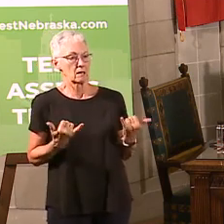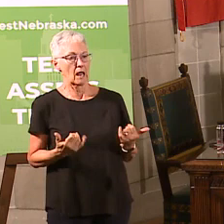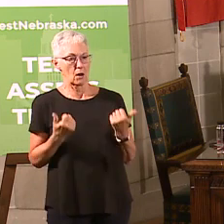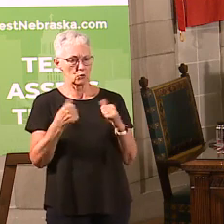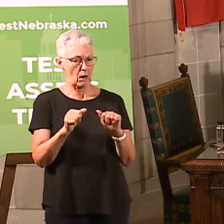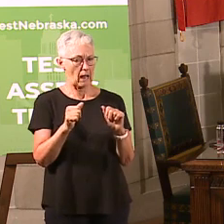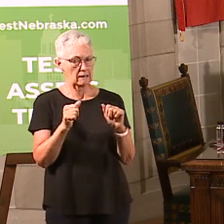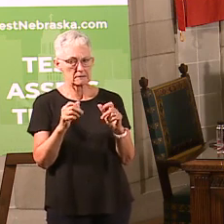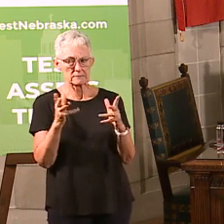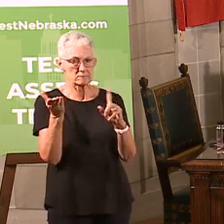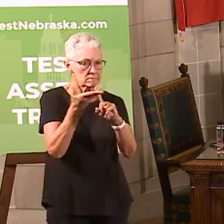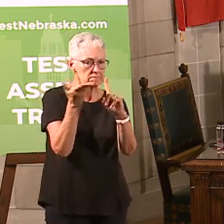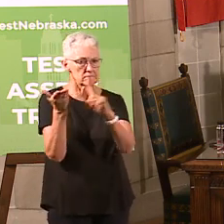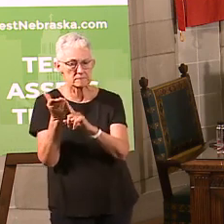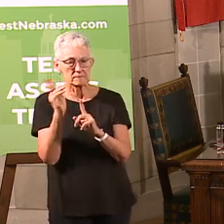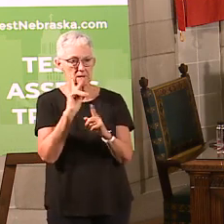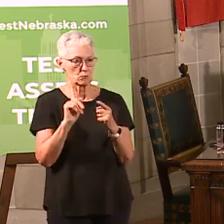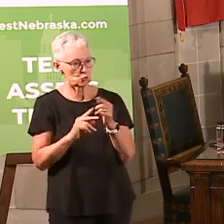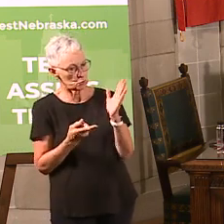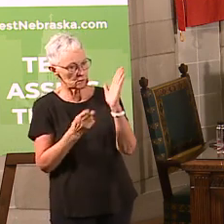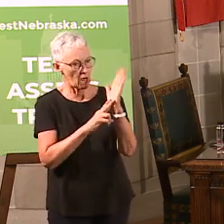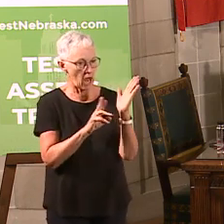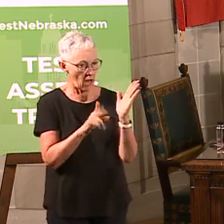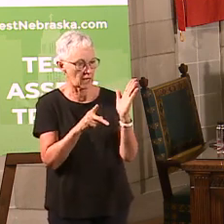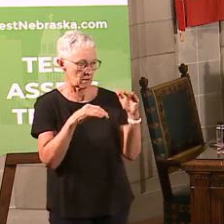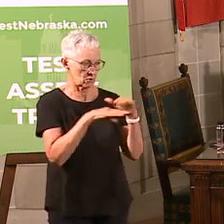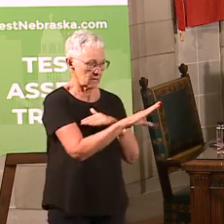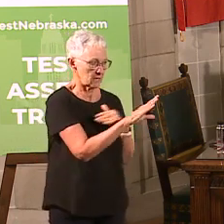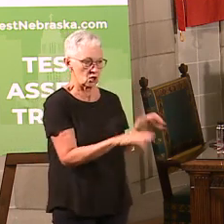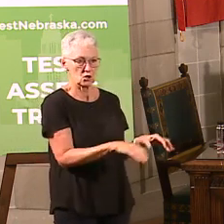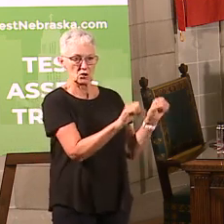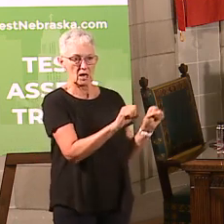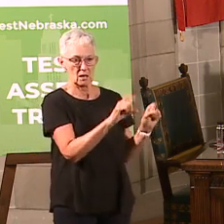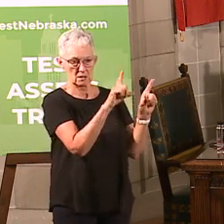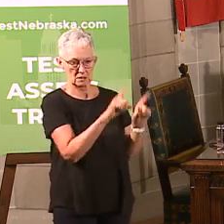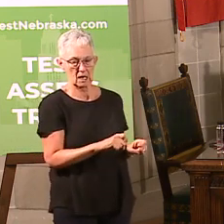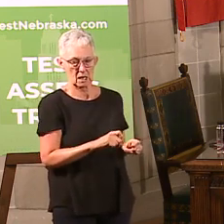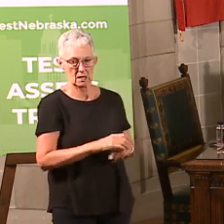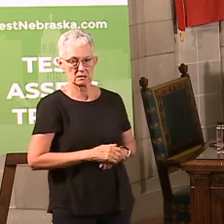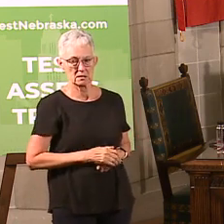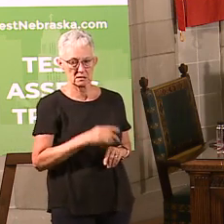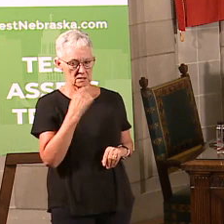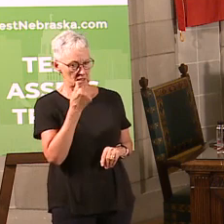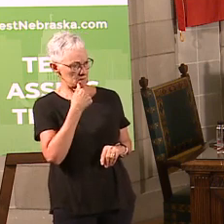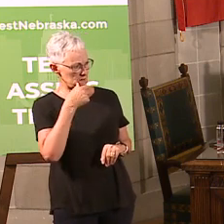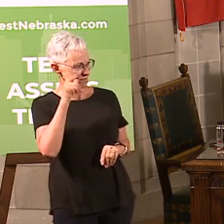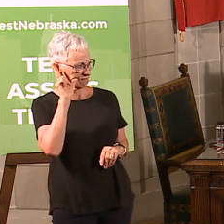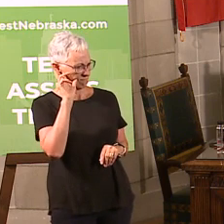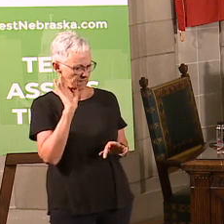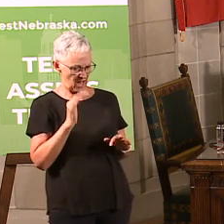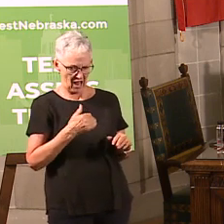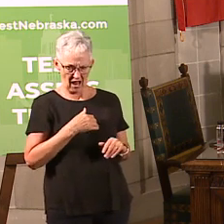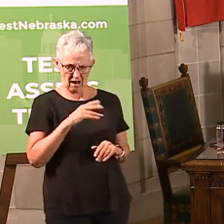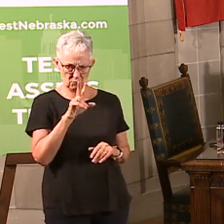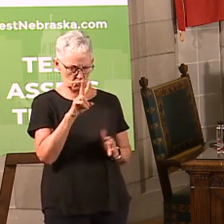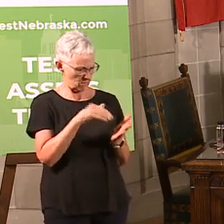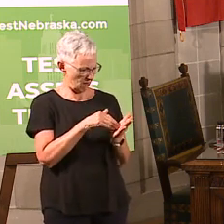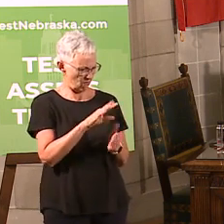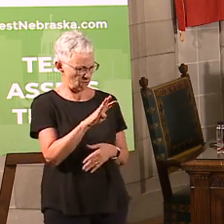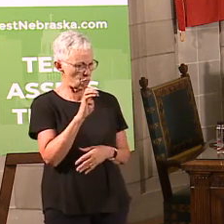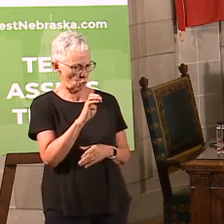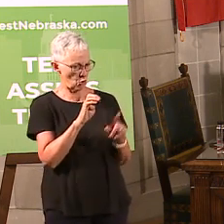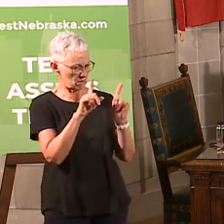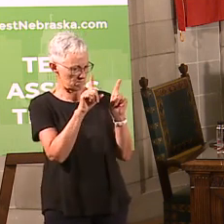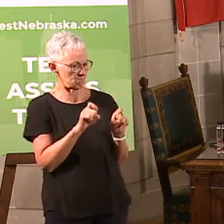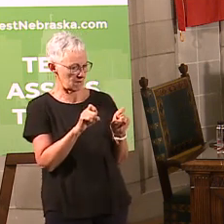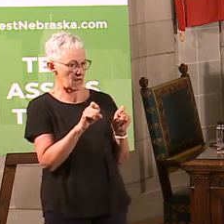up and tested. And we'll, I think, a couple days ago, we hit 2,400 tests through Test Nebraska. So